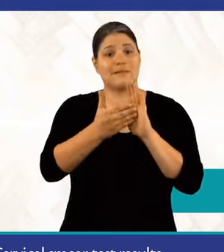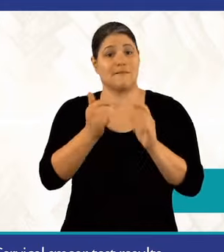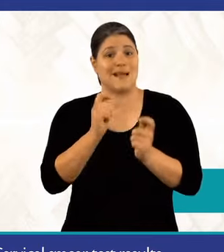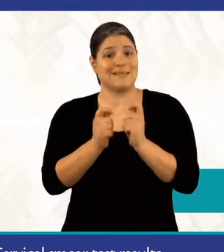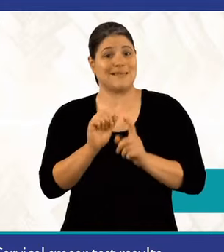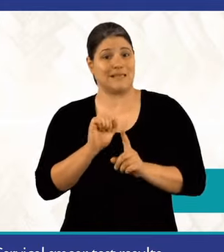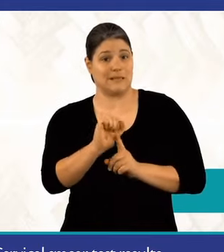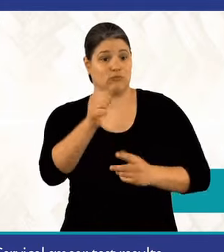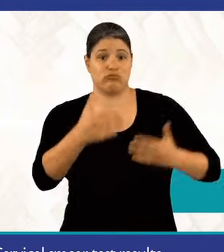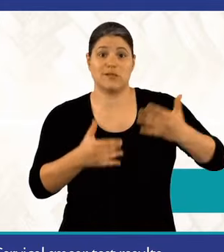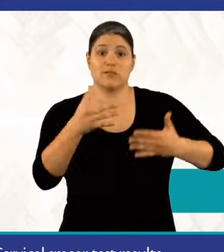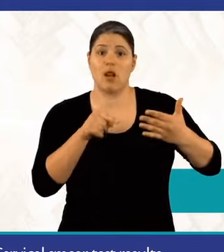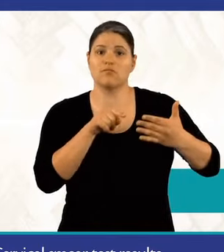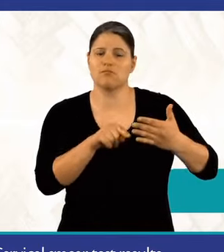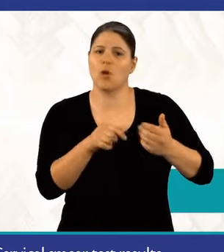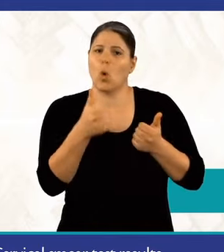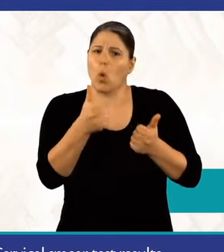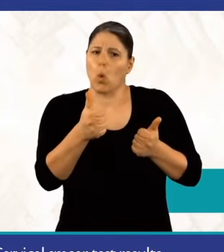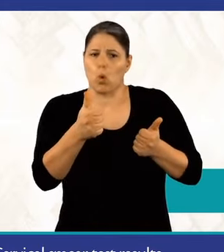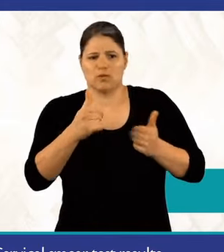Cervical smear test results.